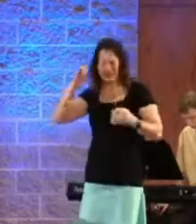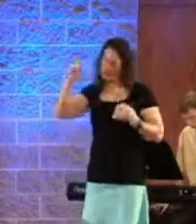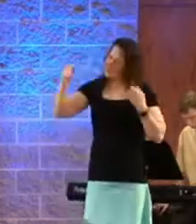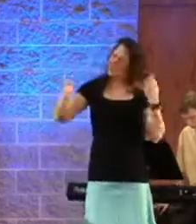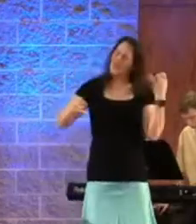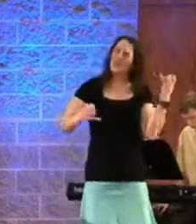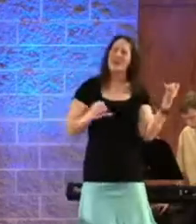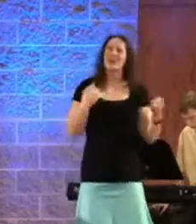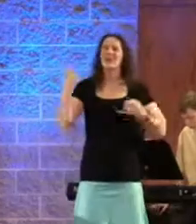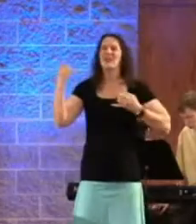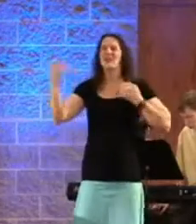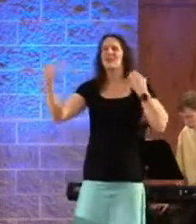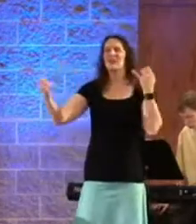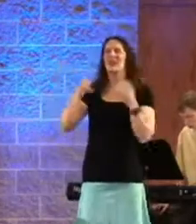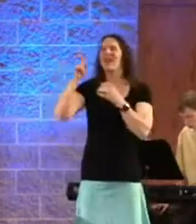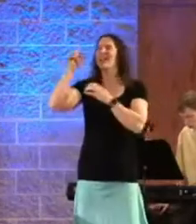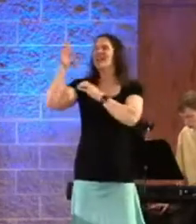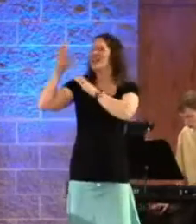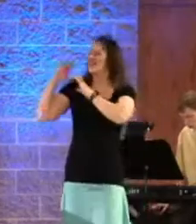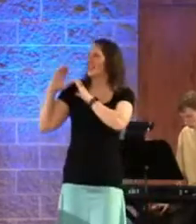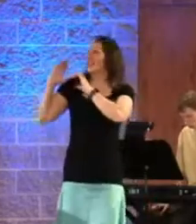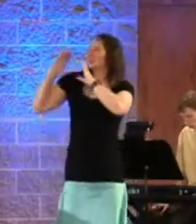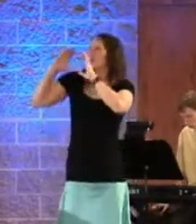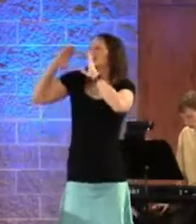You have taken my